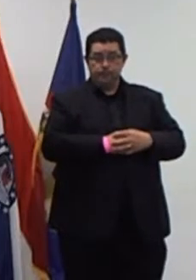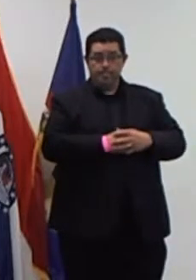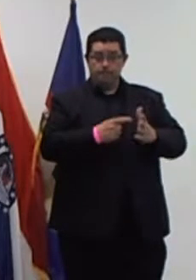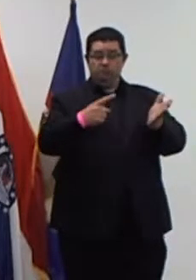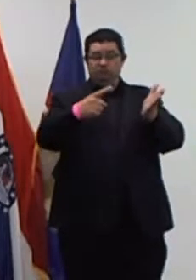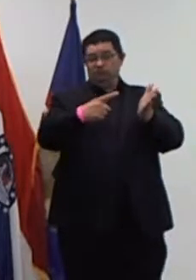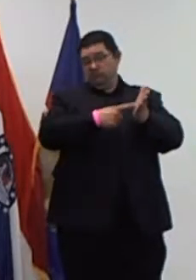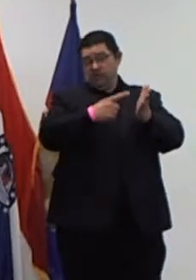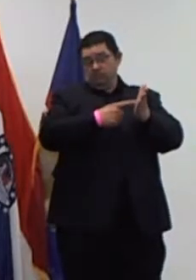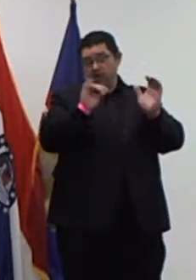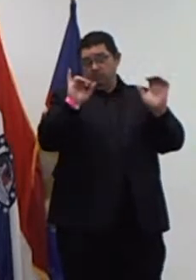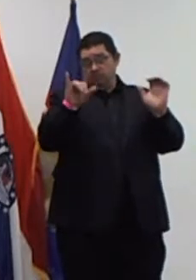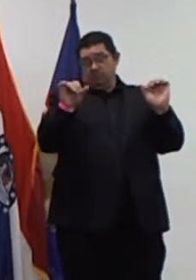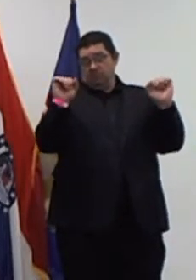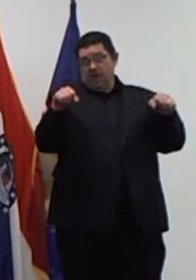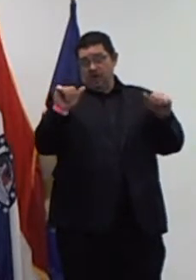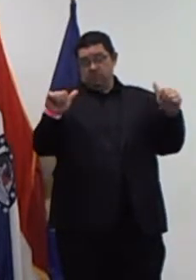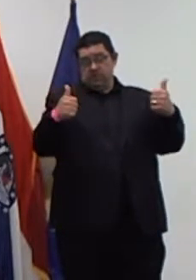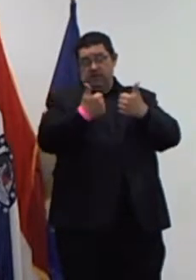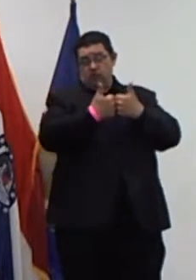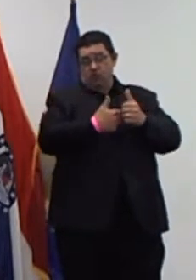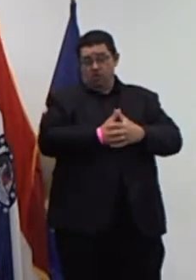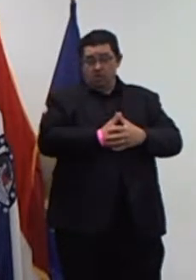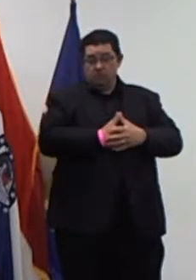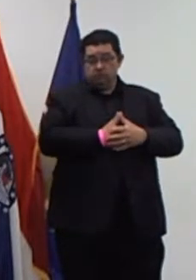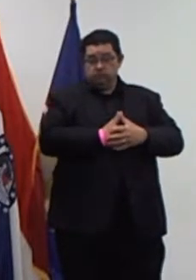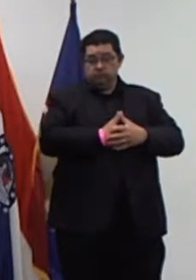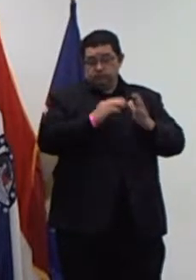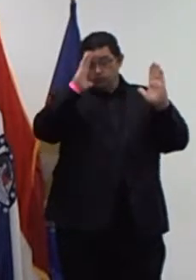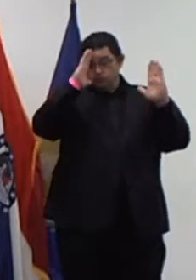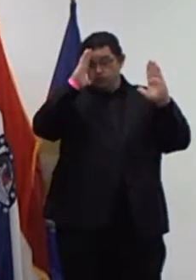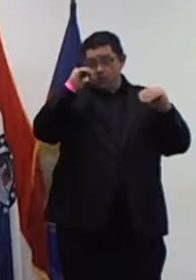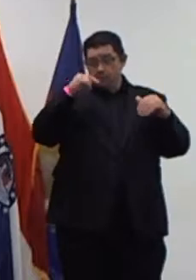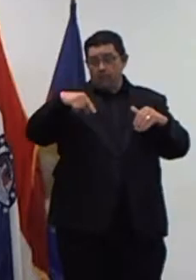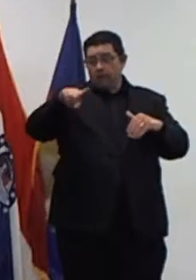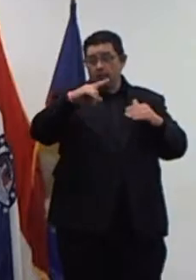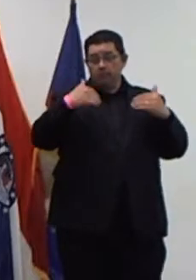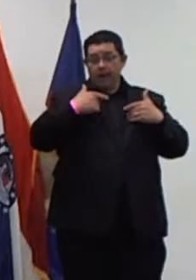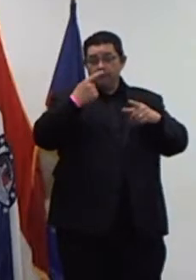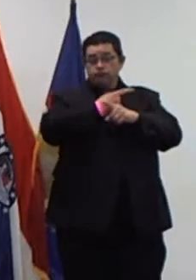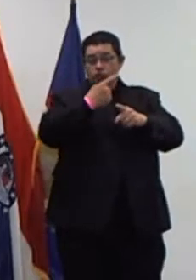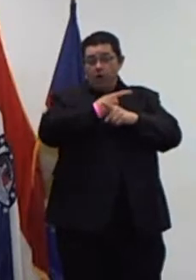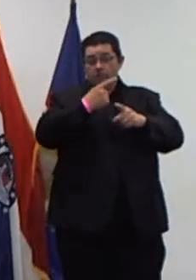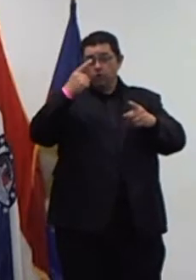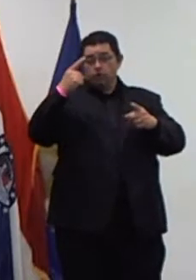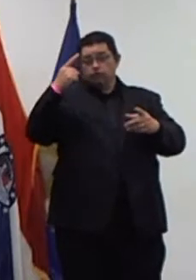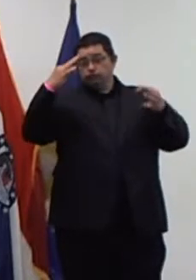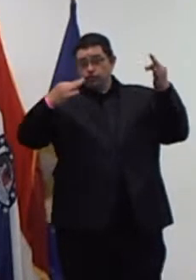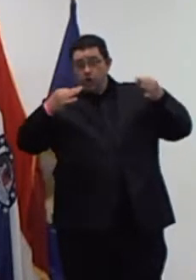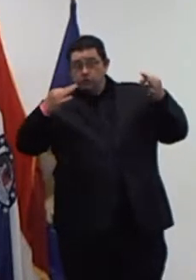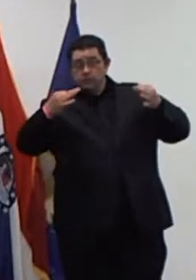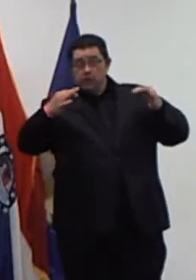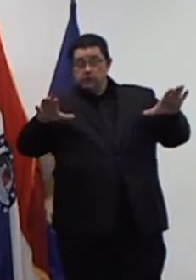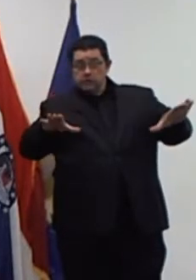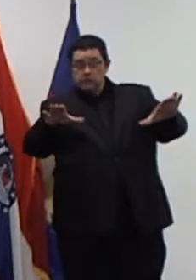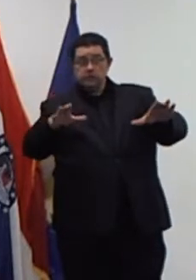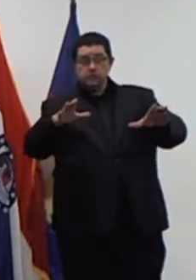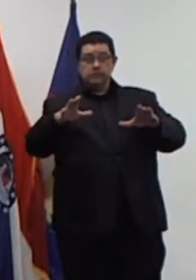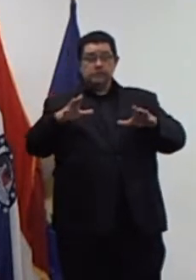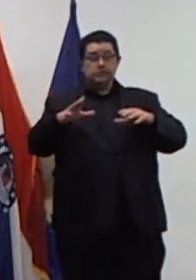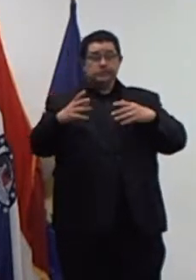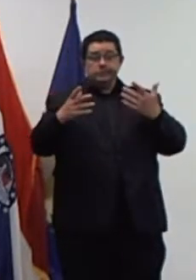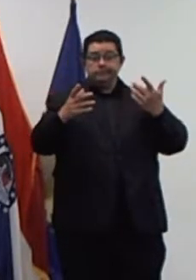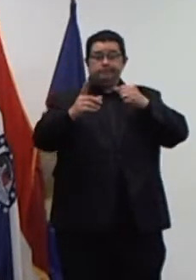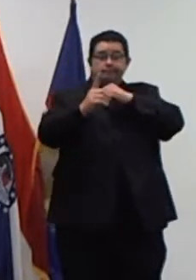difficult. We expect them to have the proper judgment and discipline to make